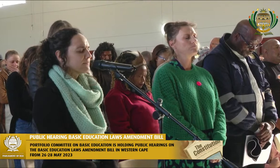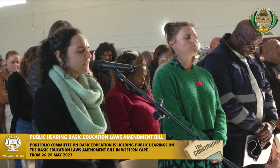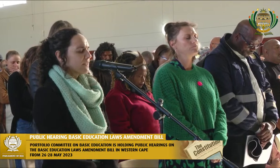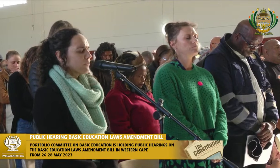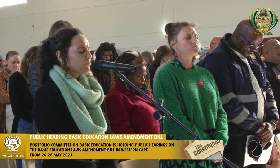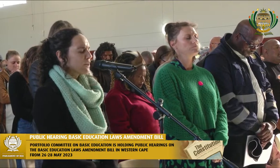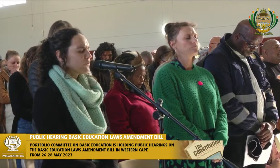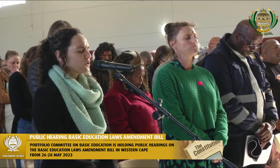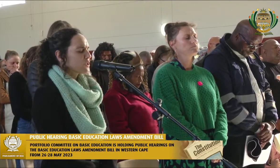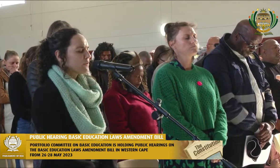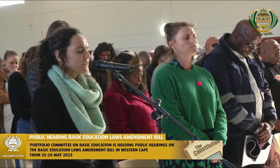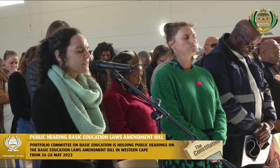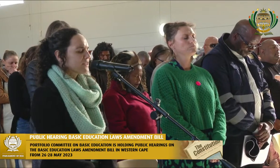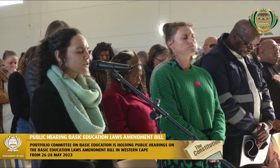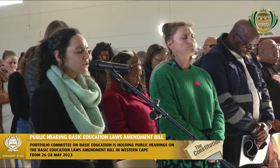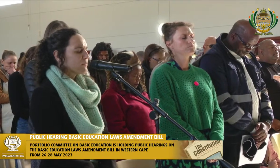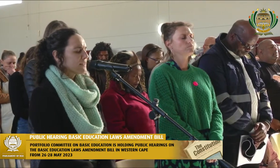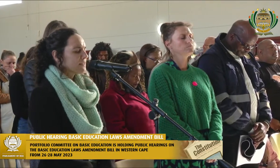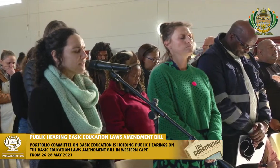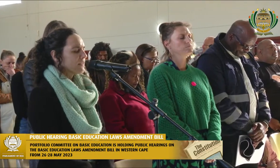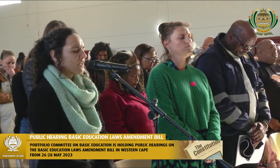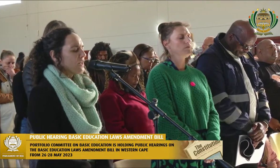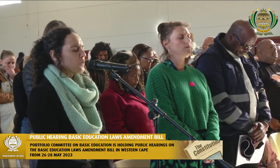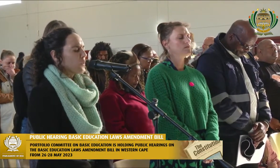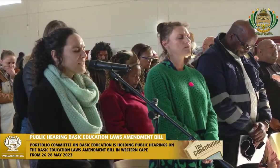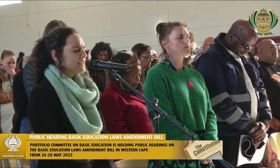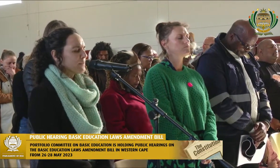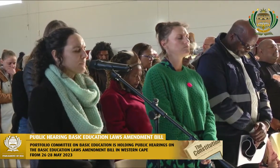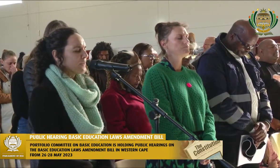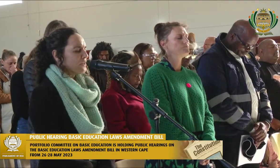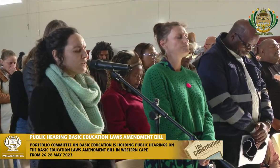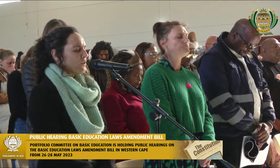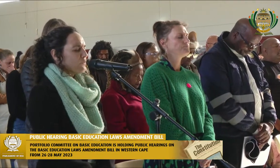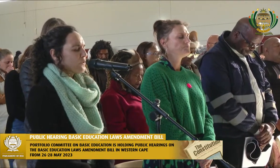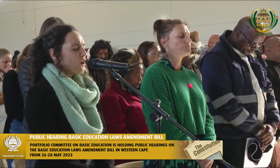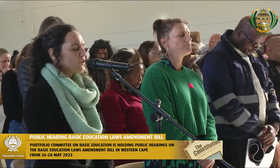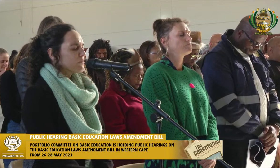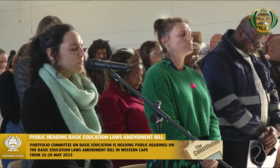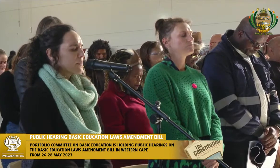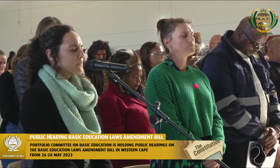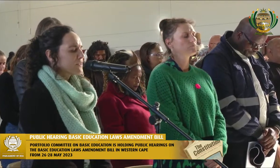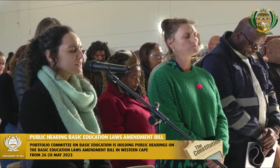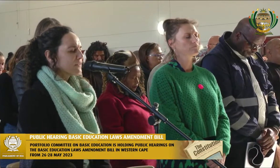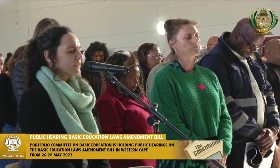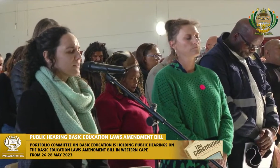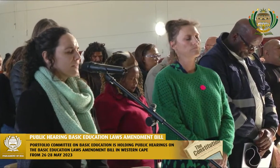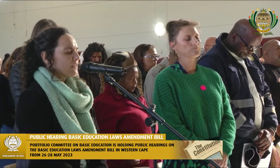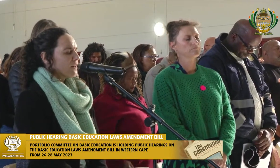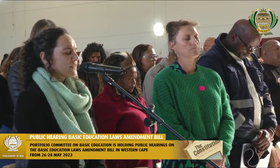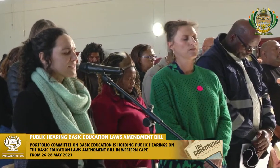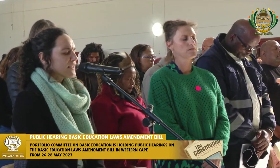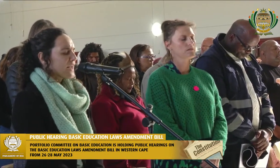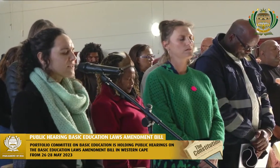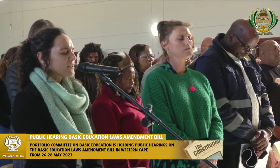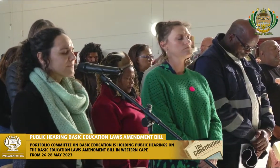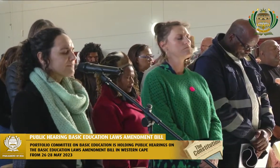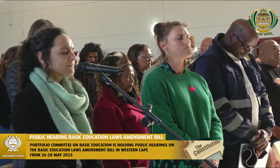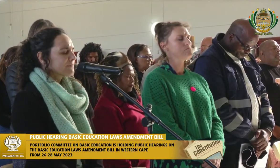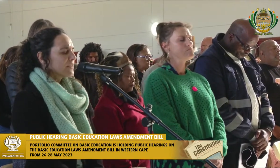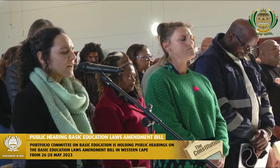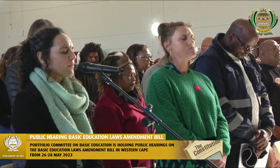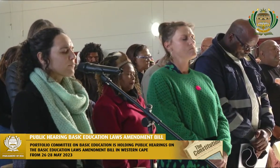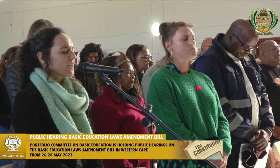direction. We pray for your Spirit's discernment, wisdom for the honorable members on the